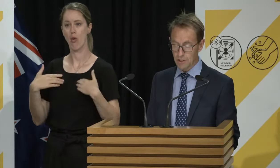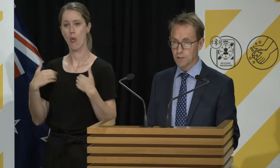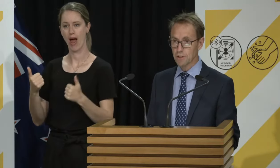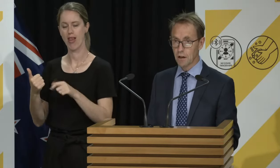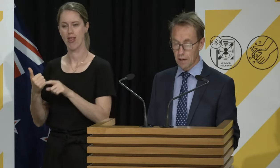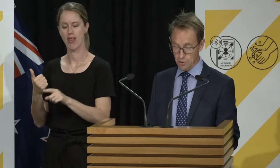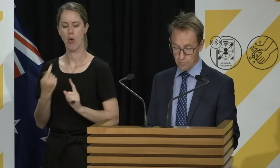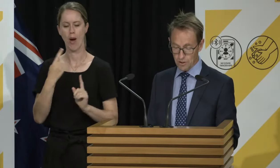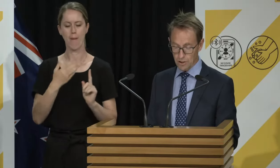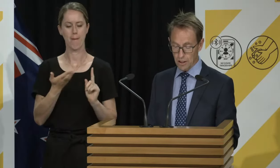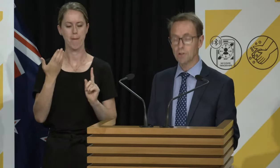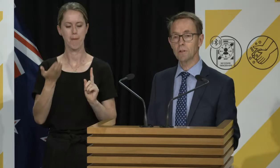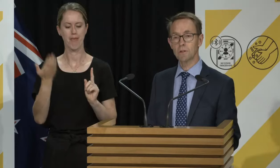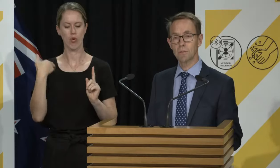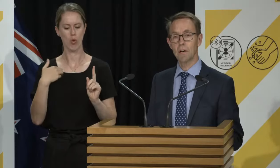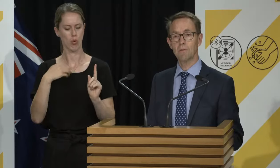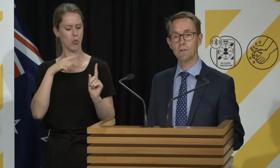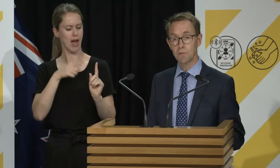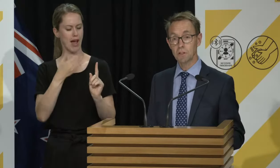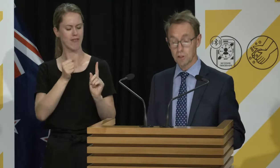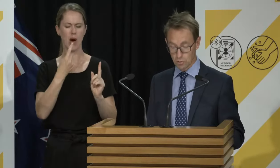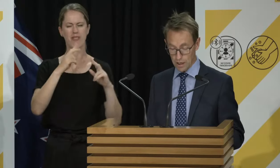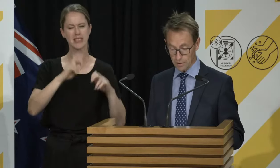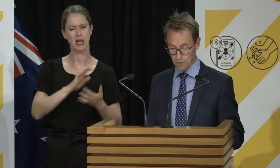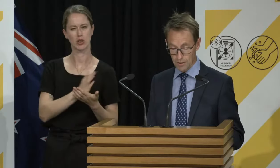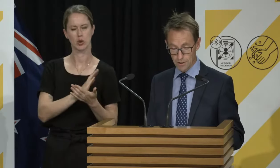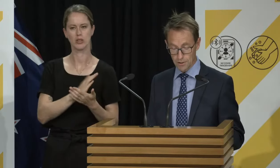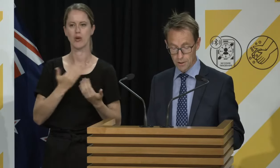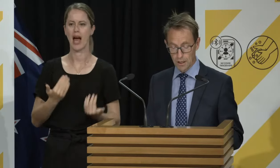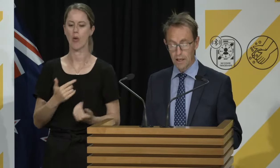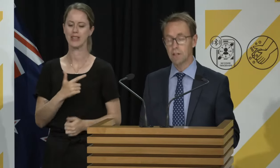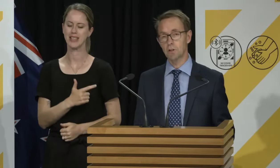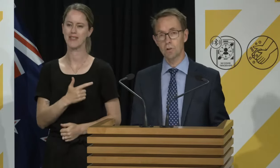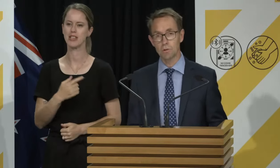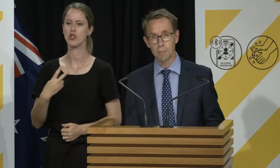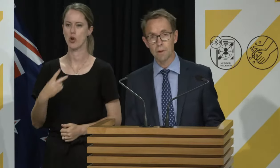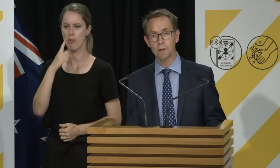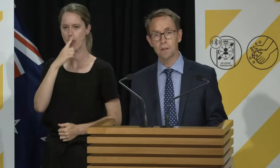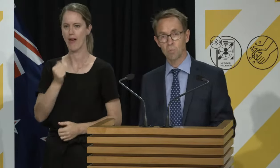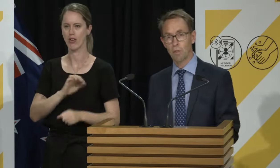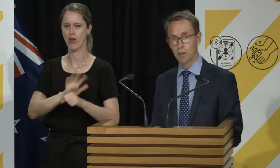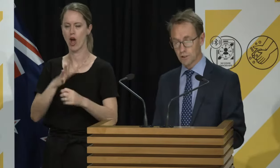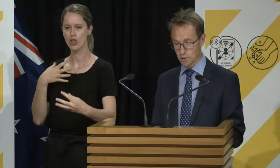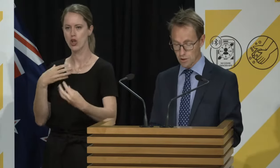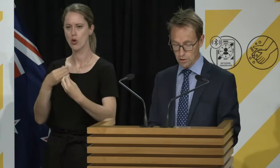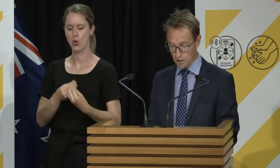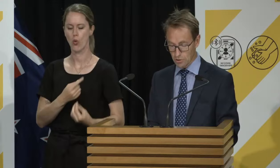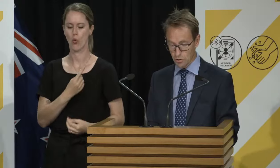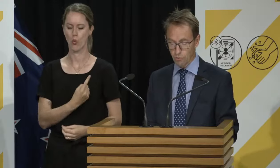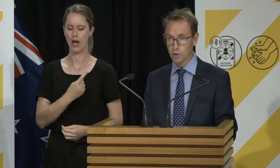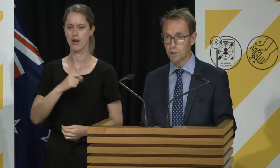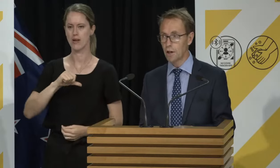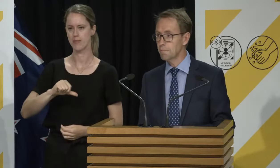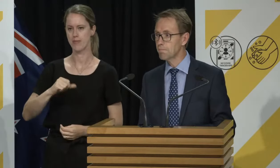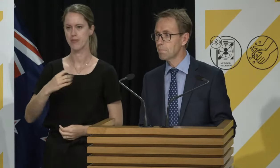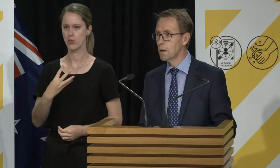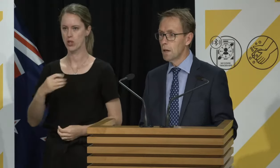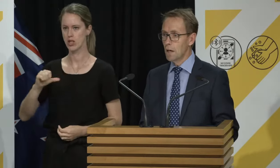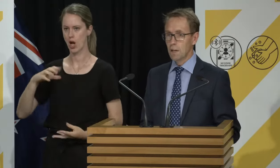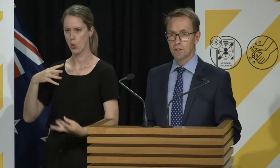reported case is now under investigation. So we have 72 active cases and our total number is